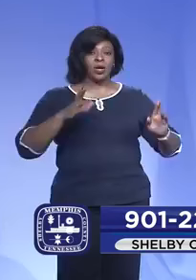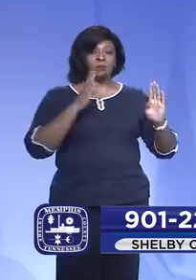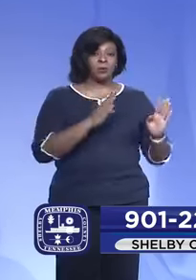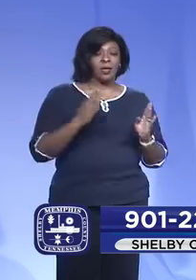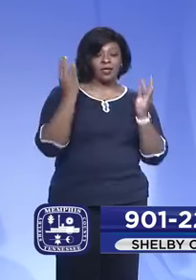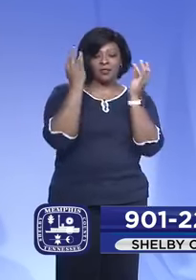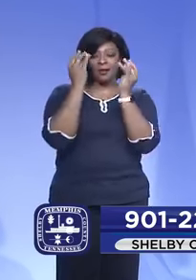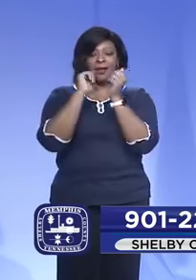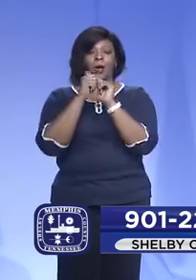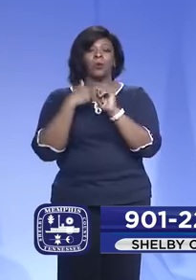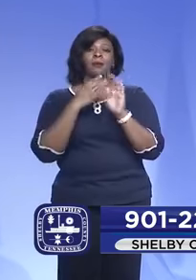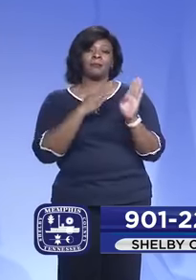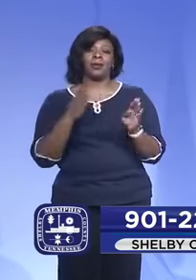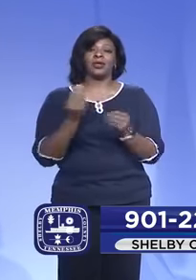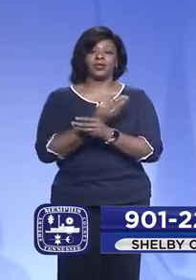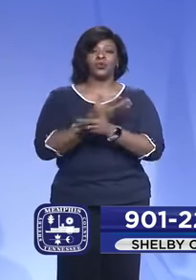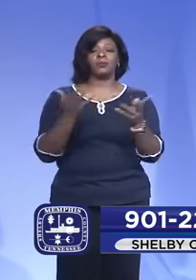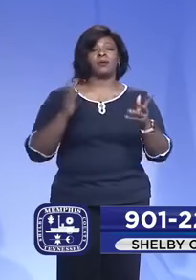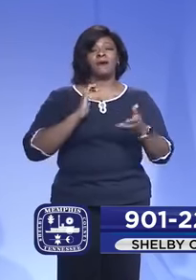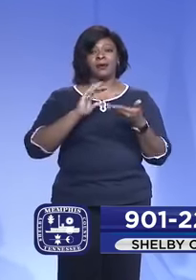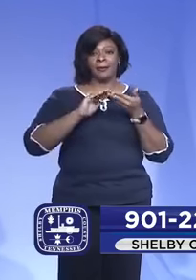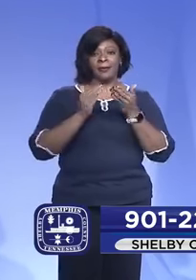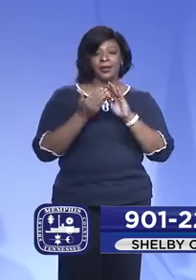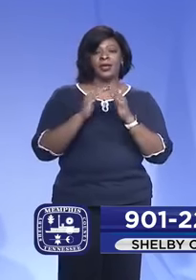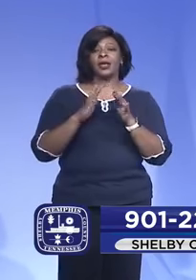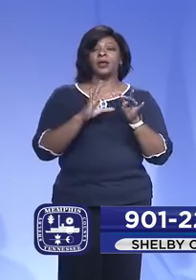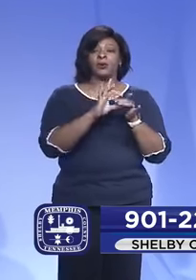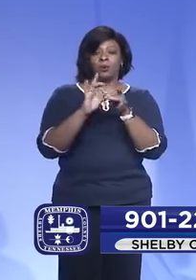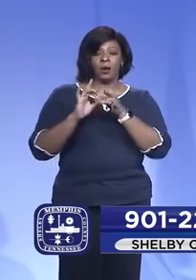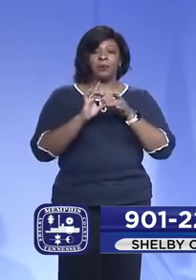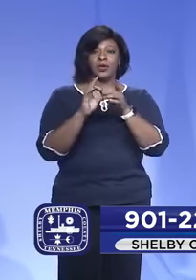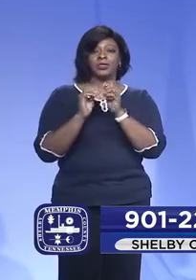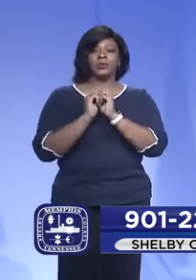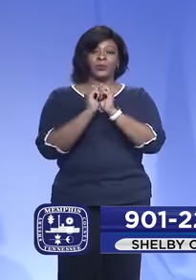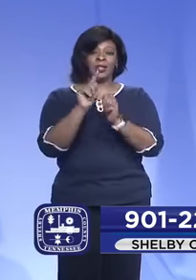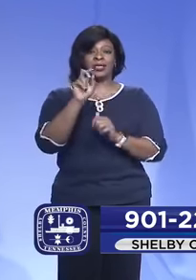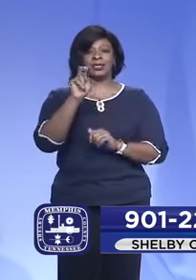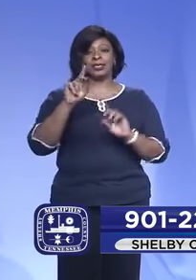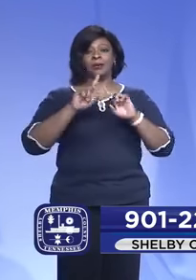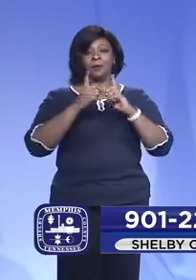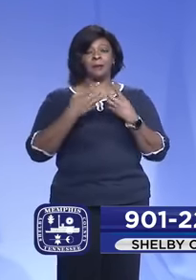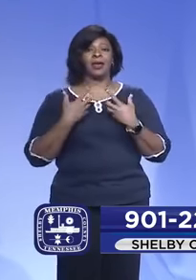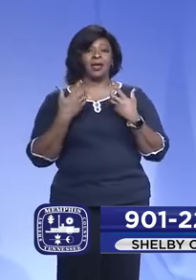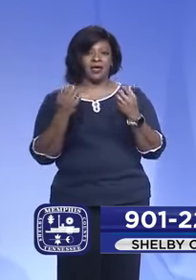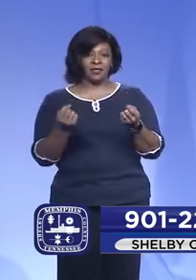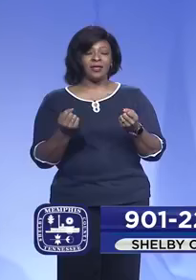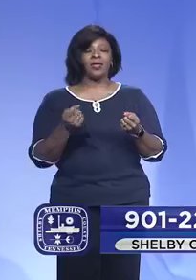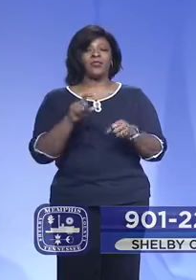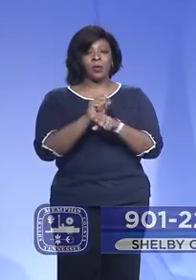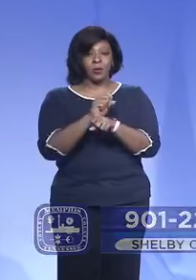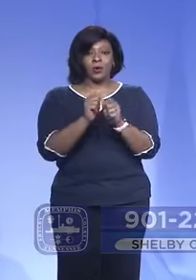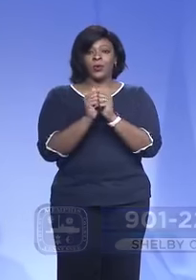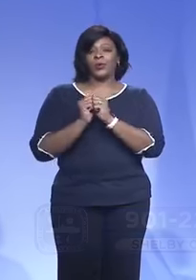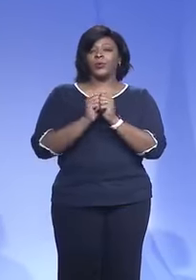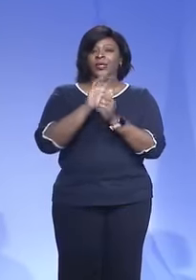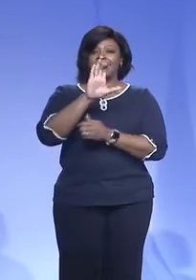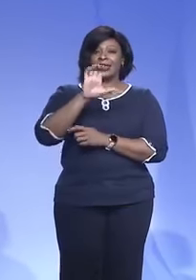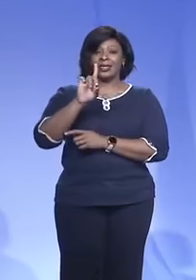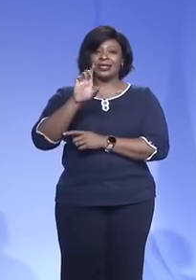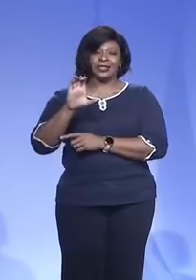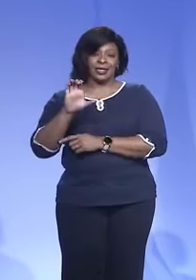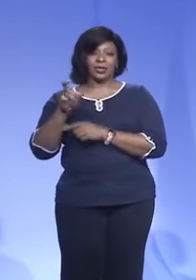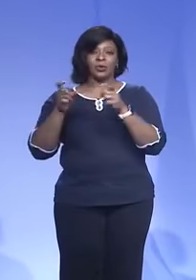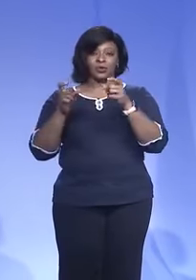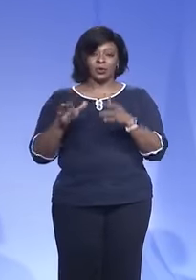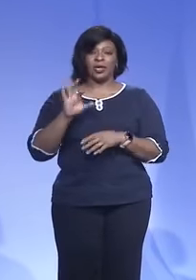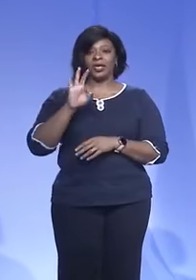through how it would be distributed in our community in cooperation with Tennessee Department of Health, and they're working with the Centers for Disease Control